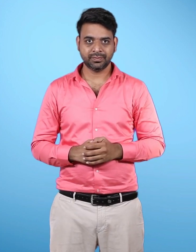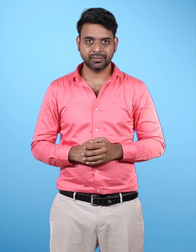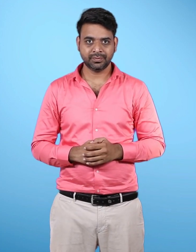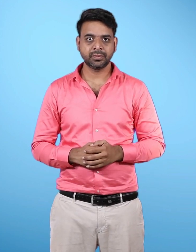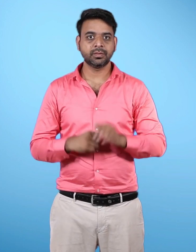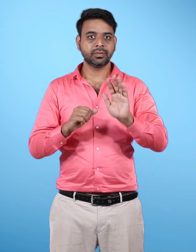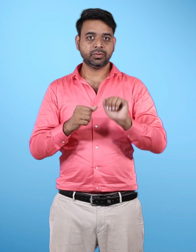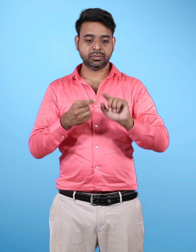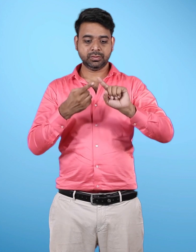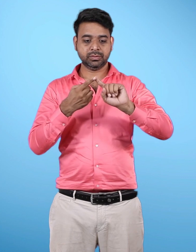12.13.